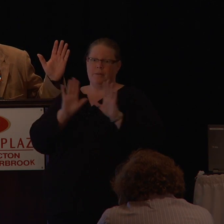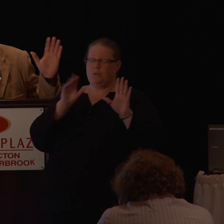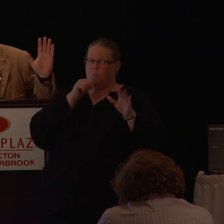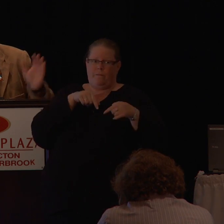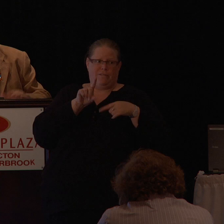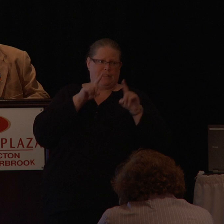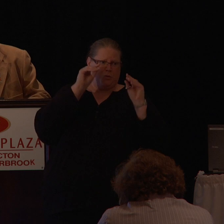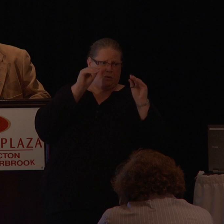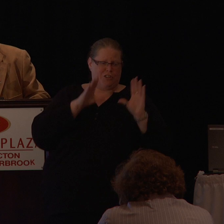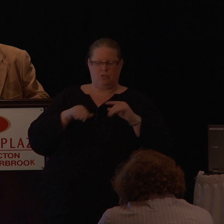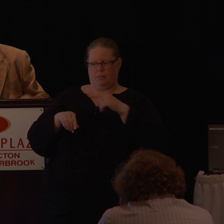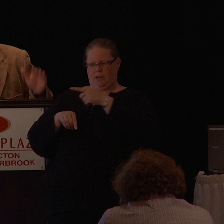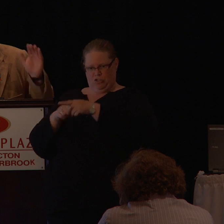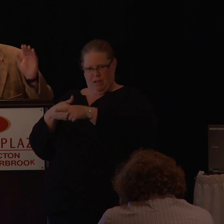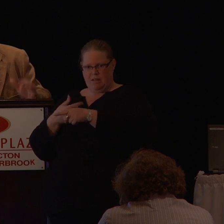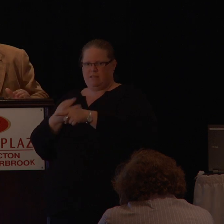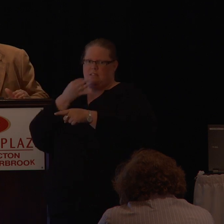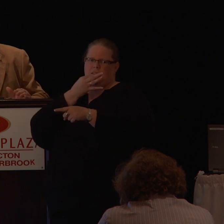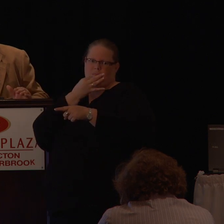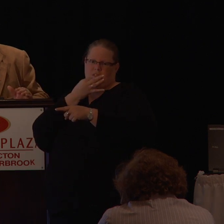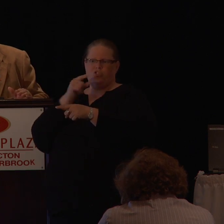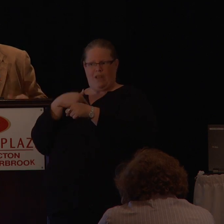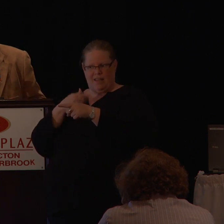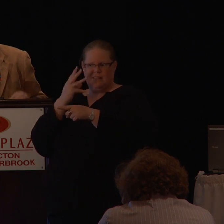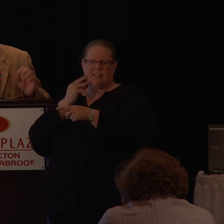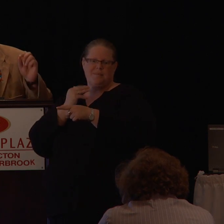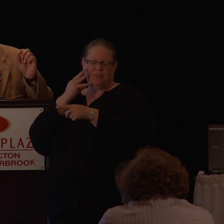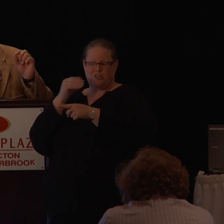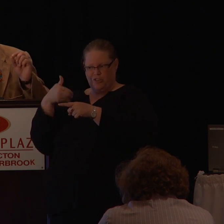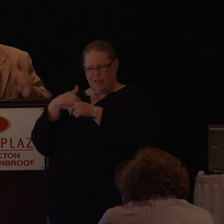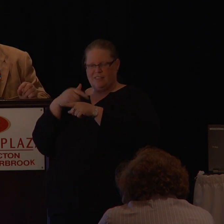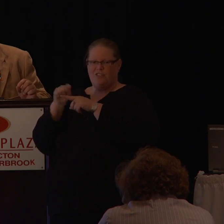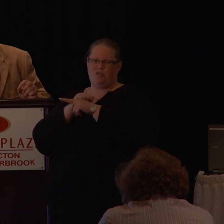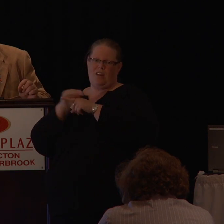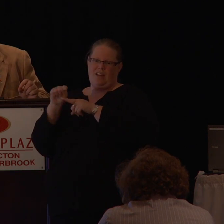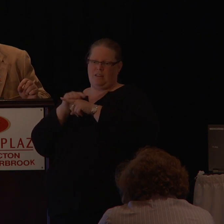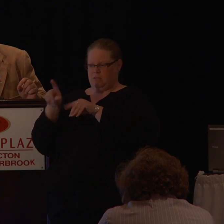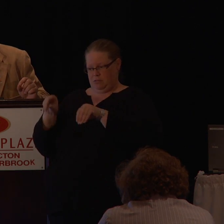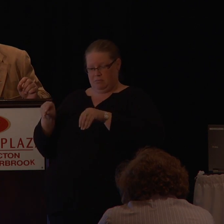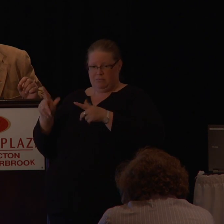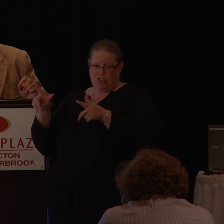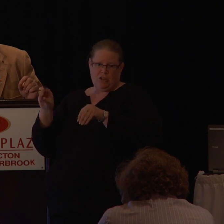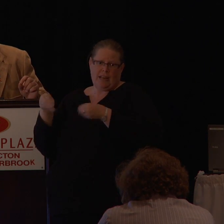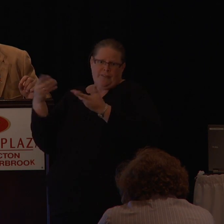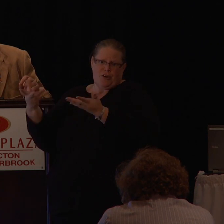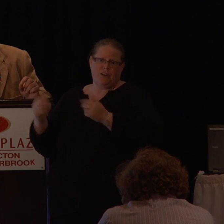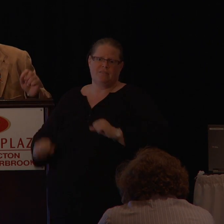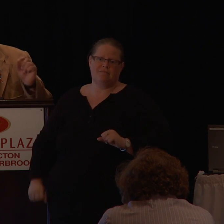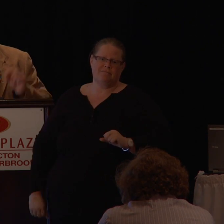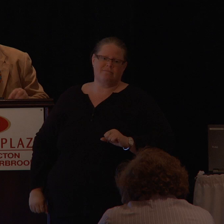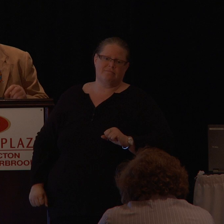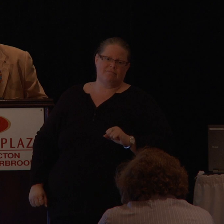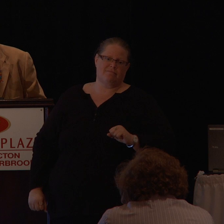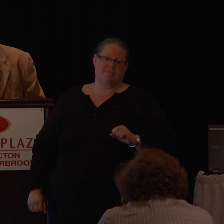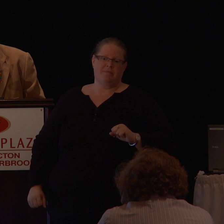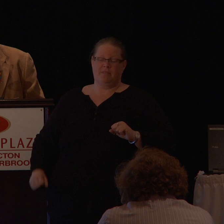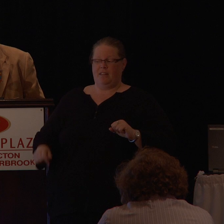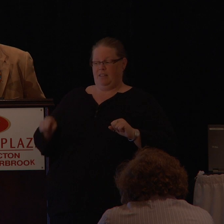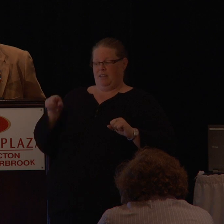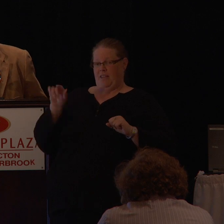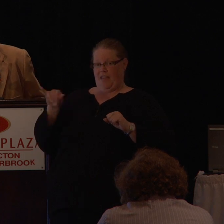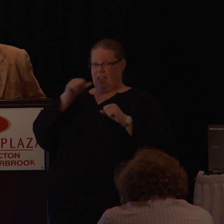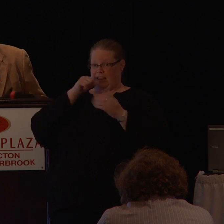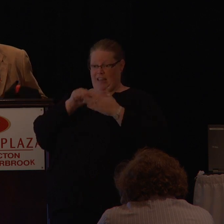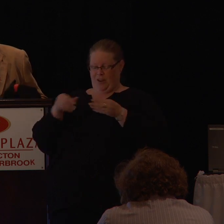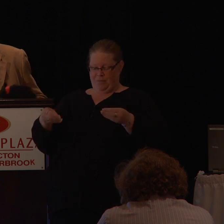teachers, but she's got the training, she's got the experience, and she delivered the goods. And that letter